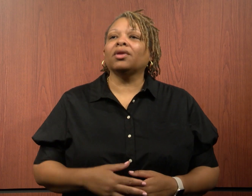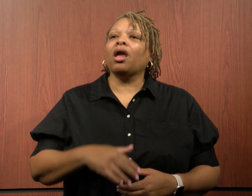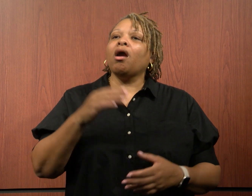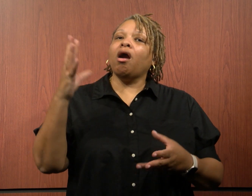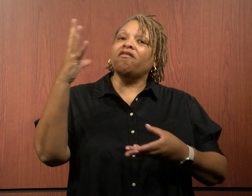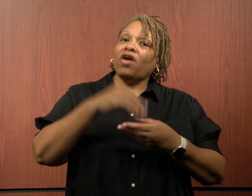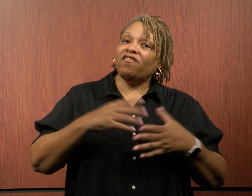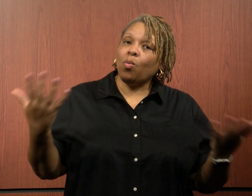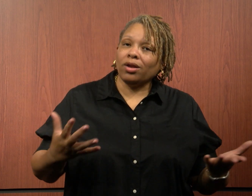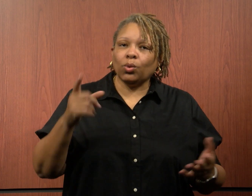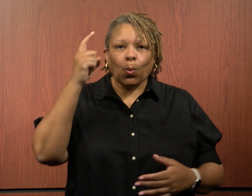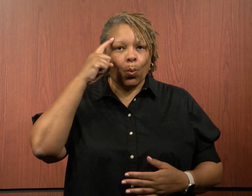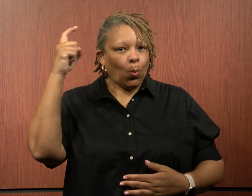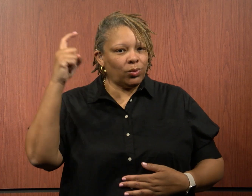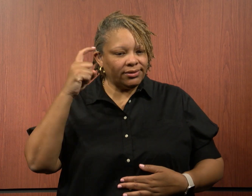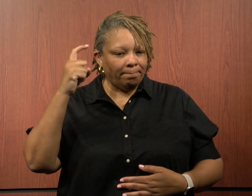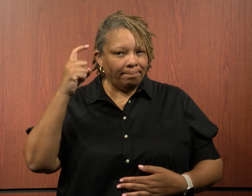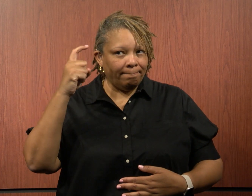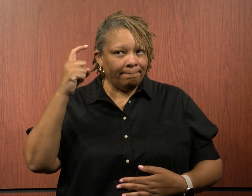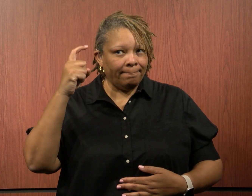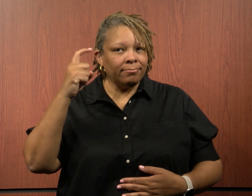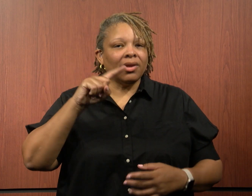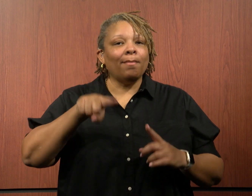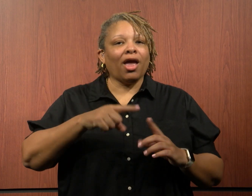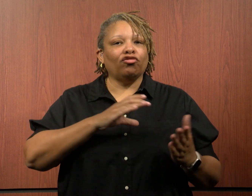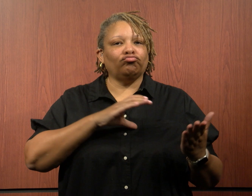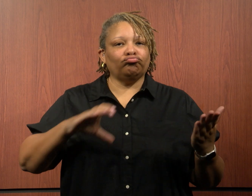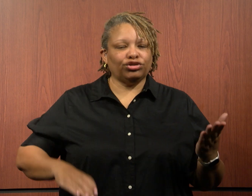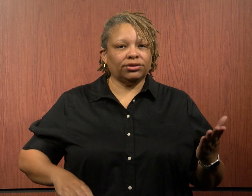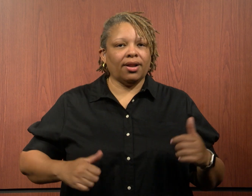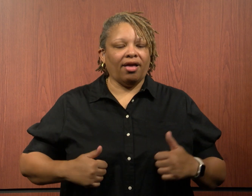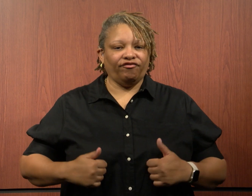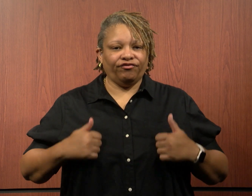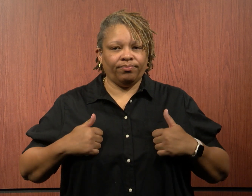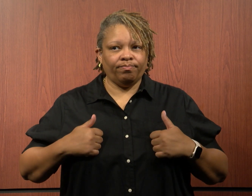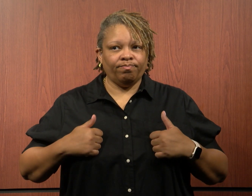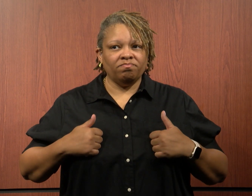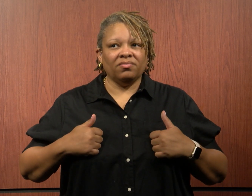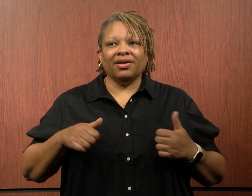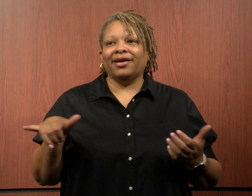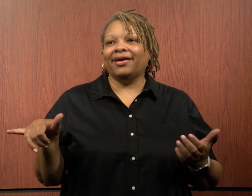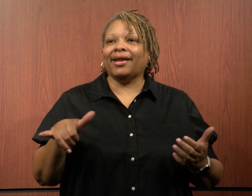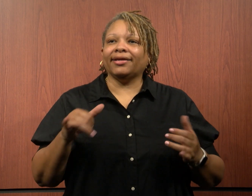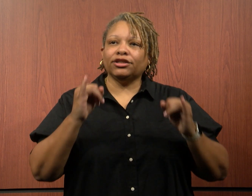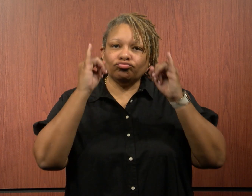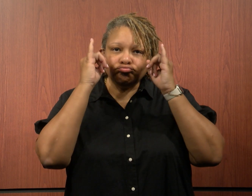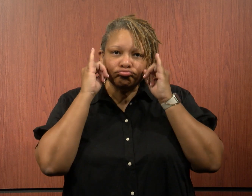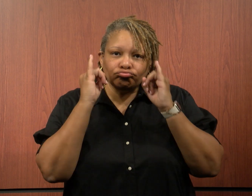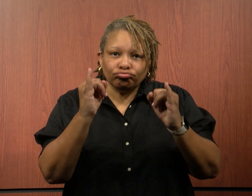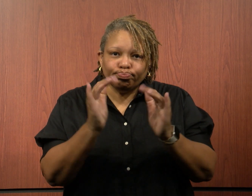wisdom, encouragement, and teaching on various aspects of Christian life. Think of them as instruction manuals